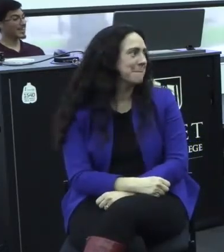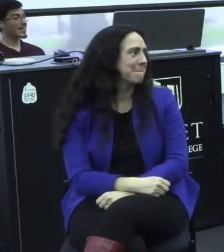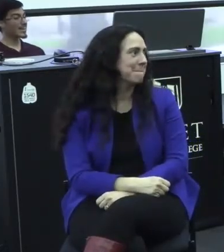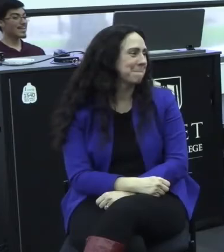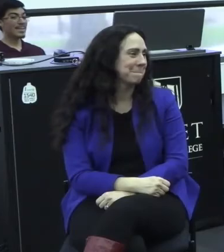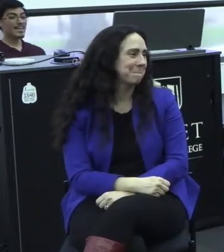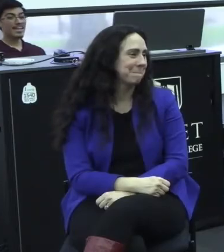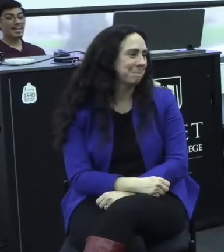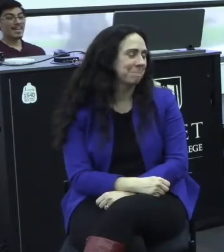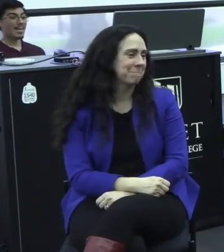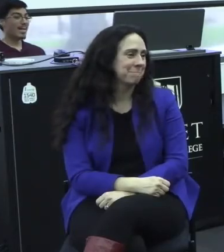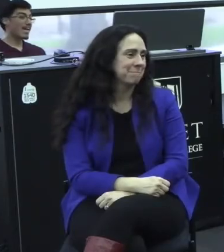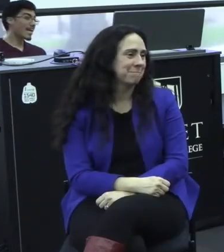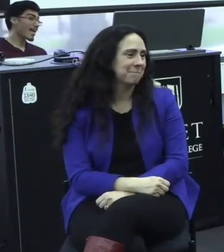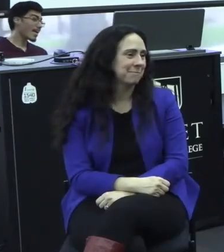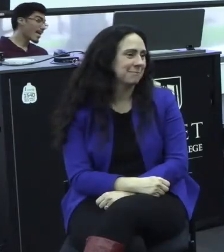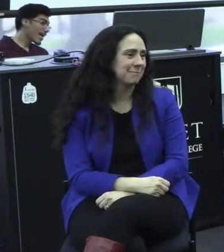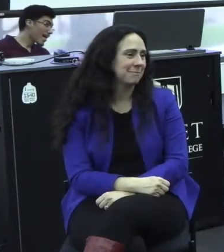Yes.